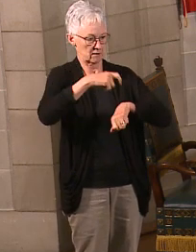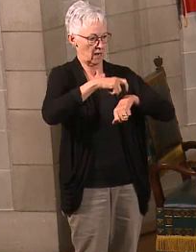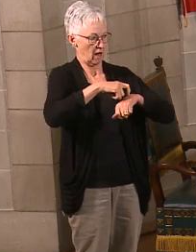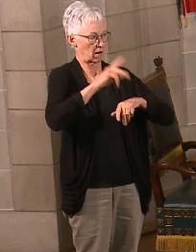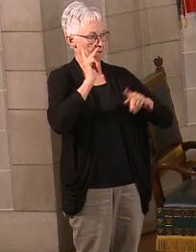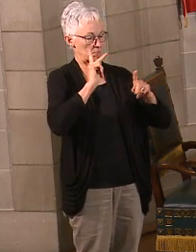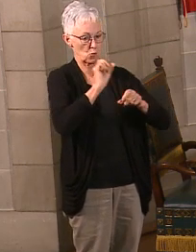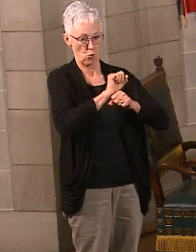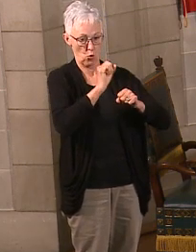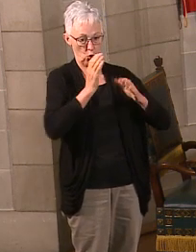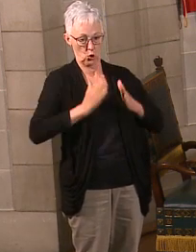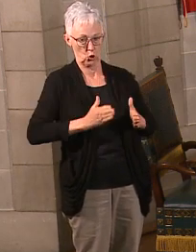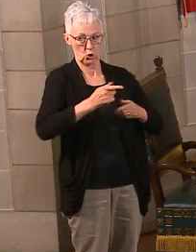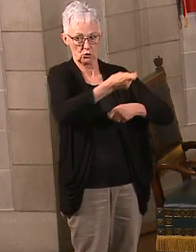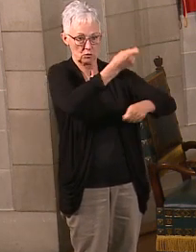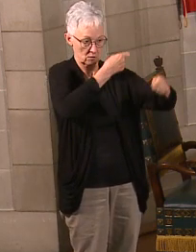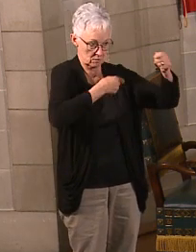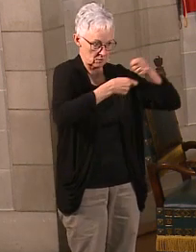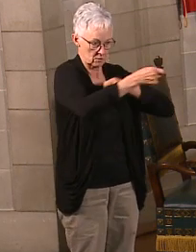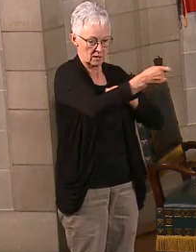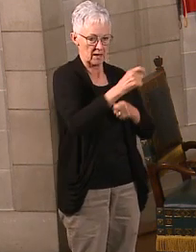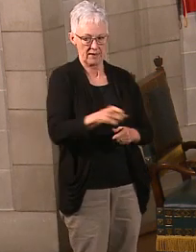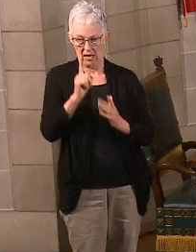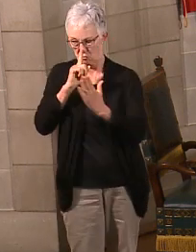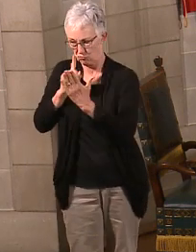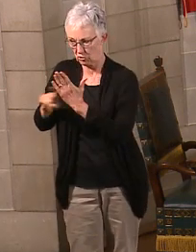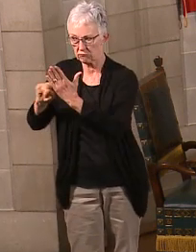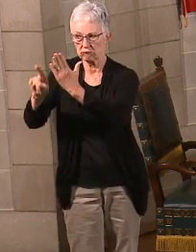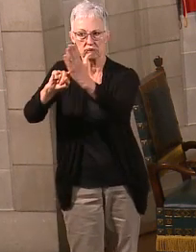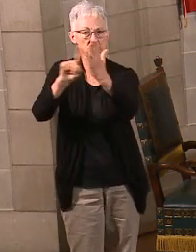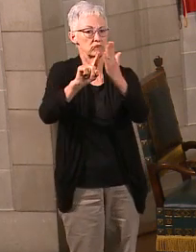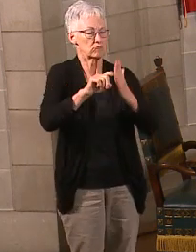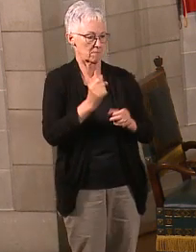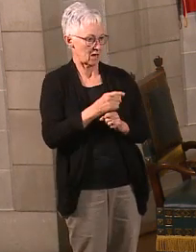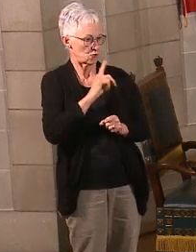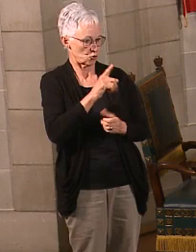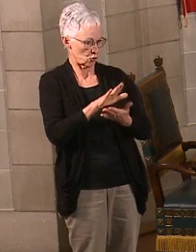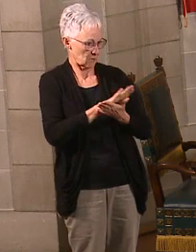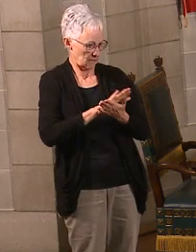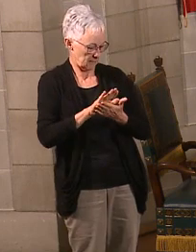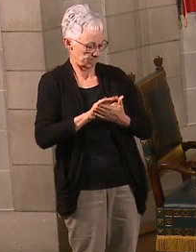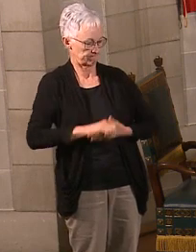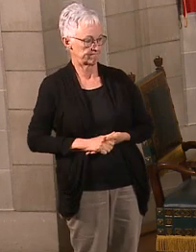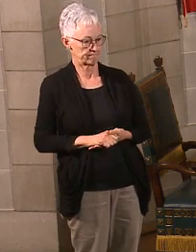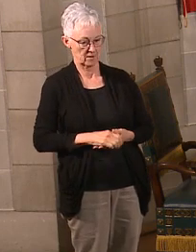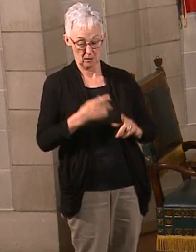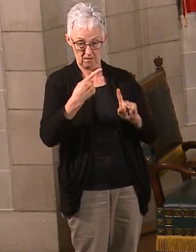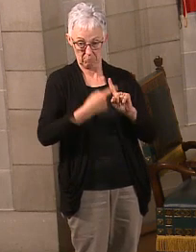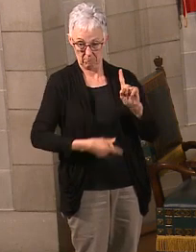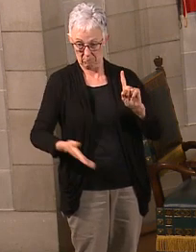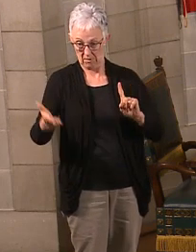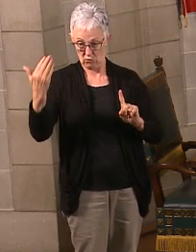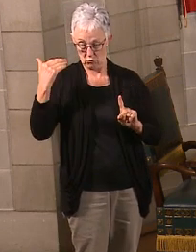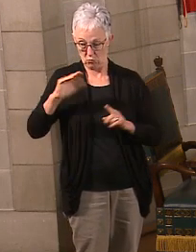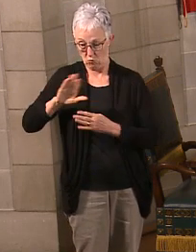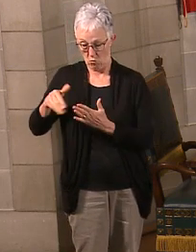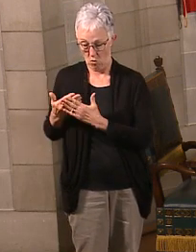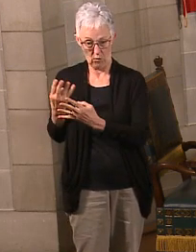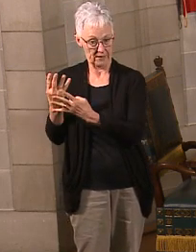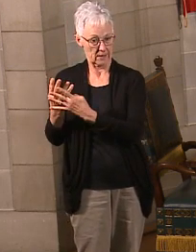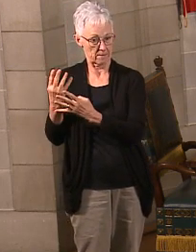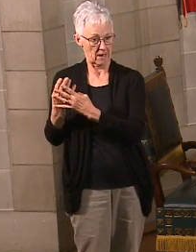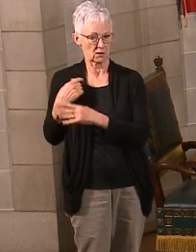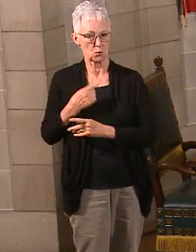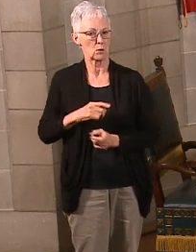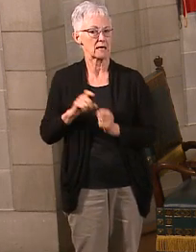wardens and to other administrators. We gave all of the inmates, this is about a month ago, we gave all of the inmates free bars of soap, and